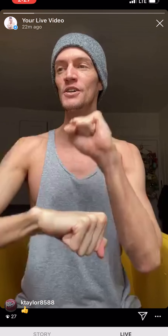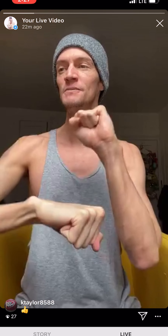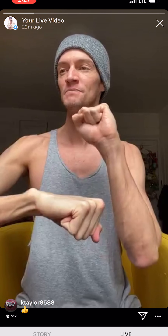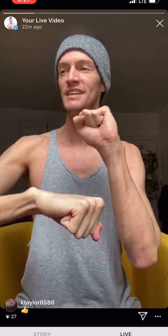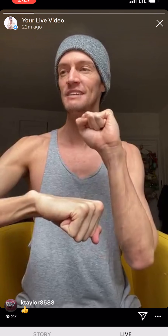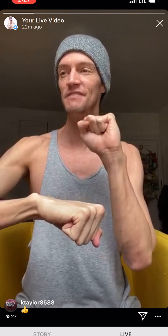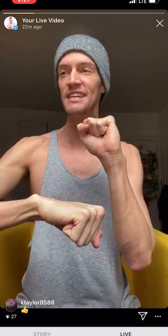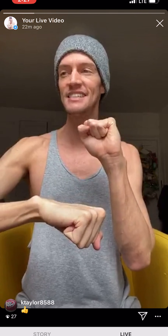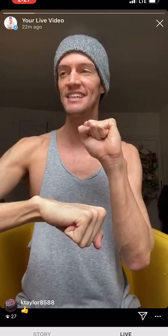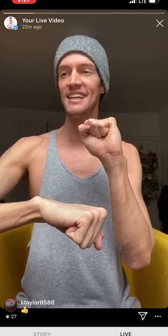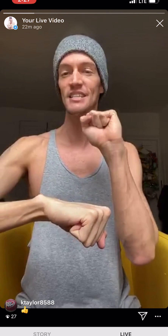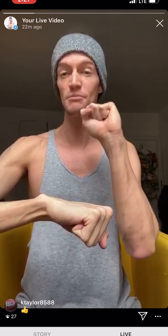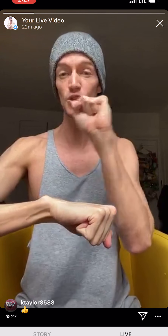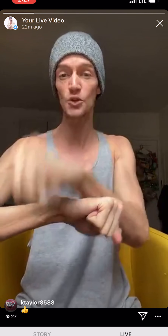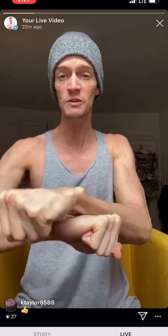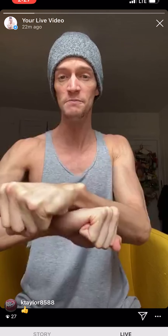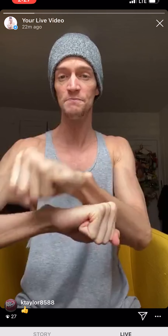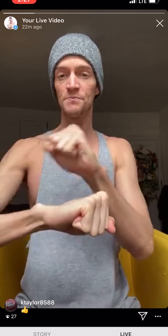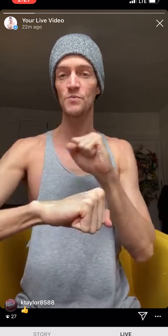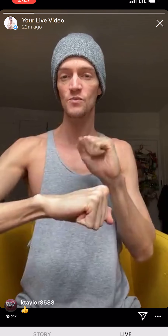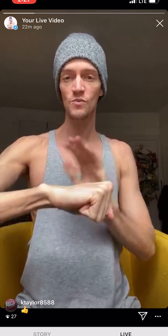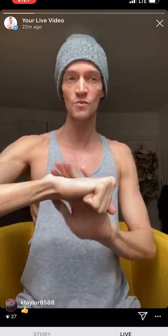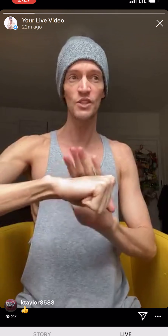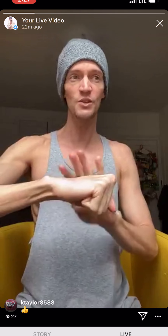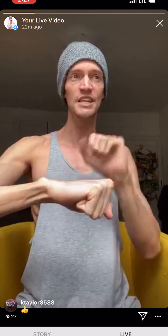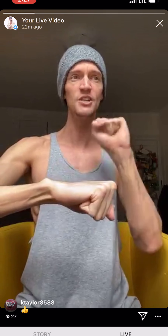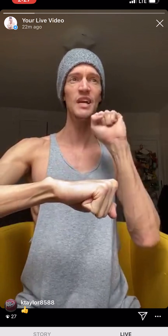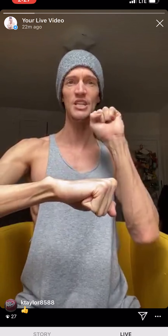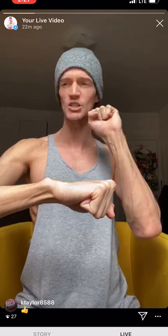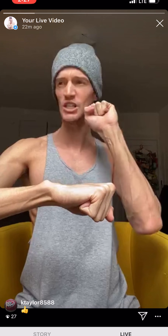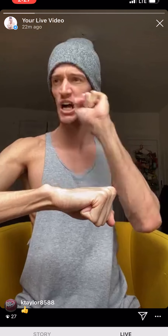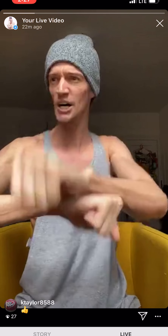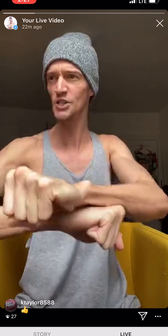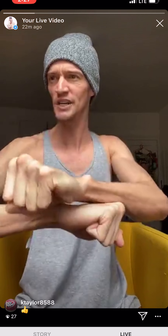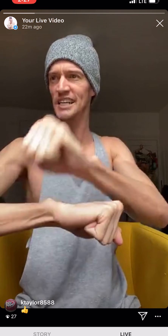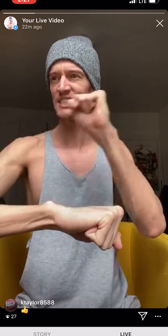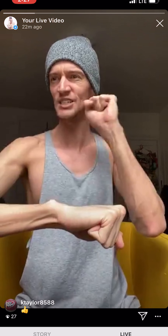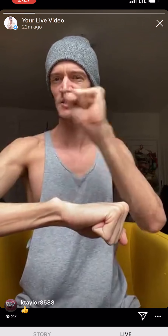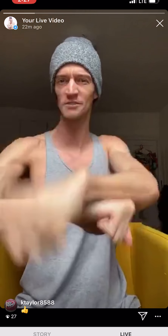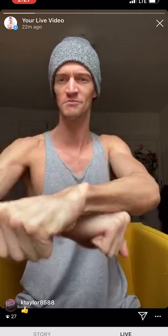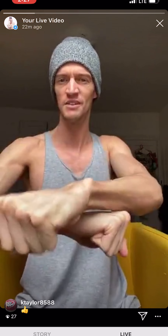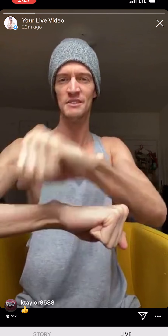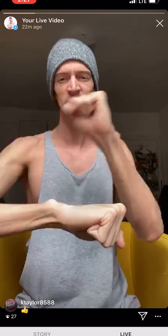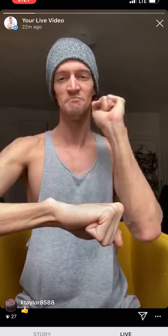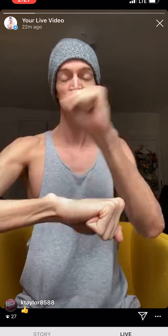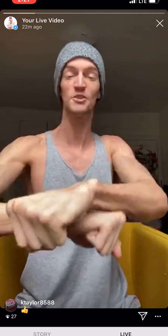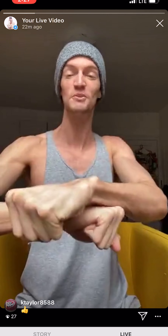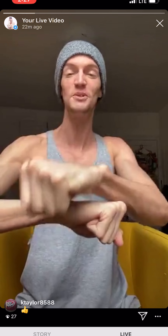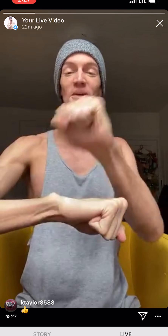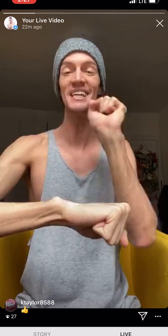defeat, subdue. You're here and you're conquering it. You're, you're subduing it.